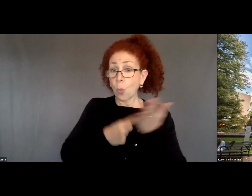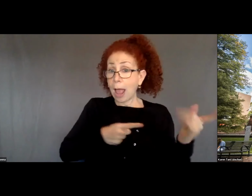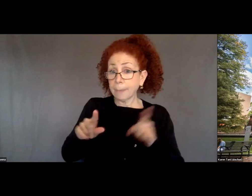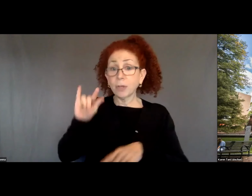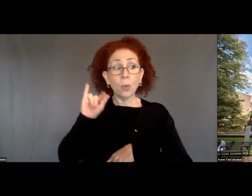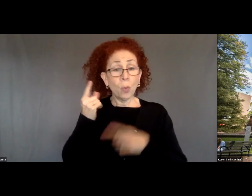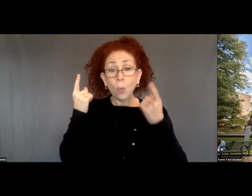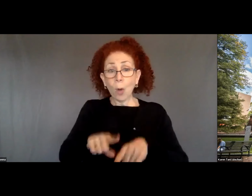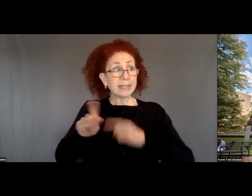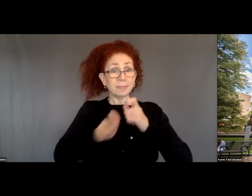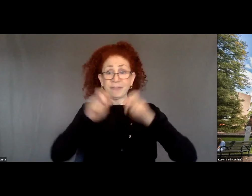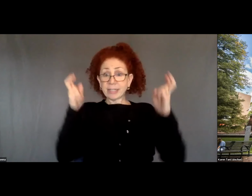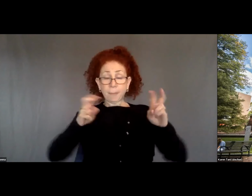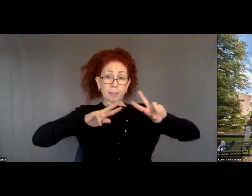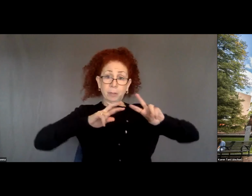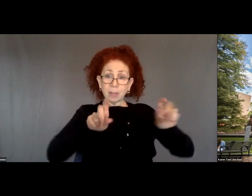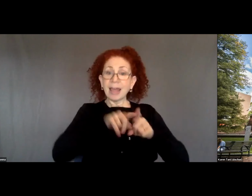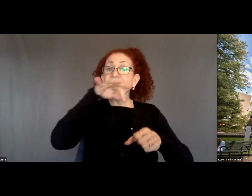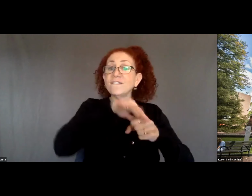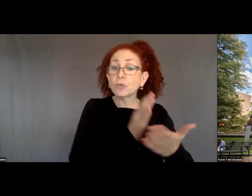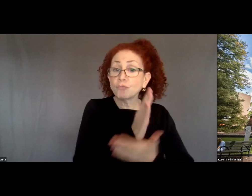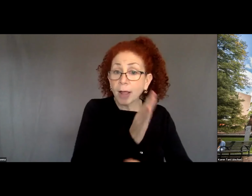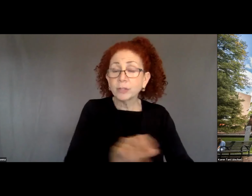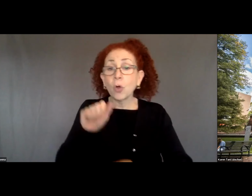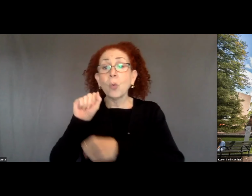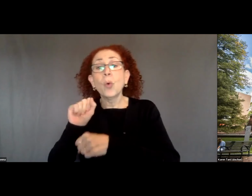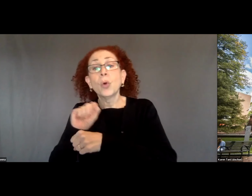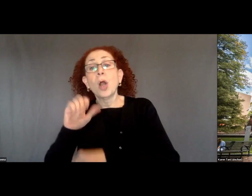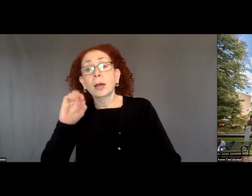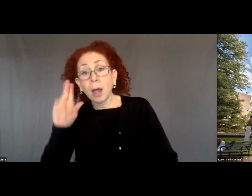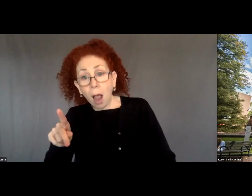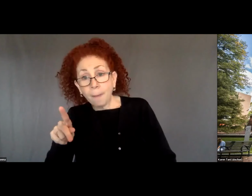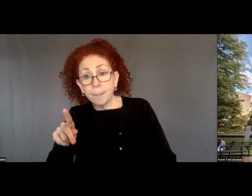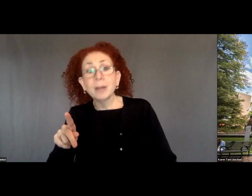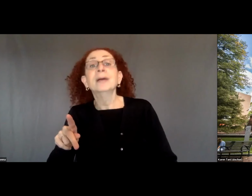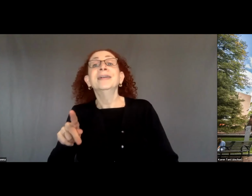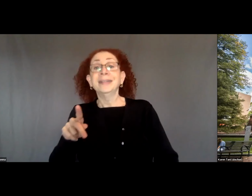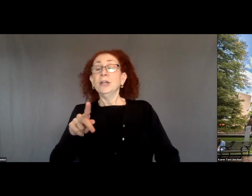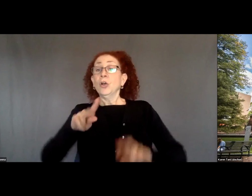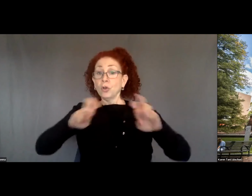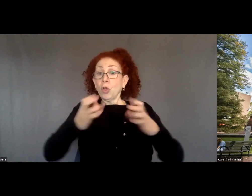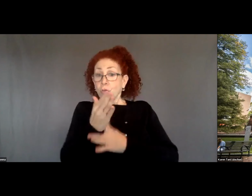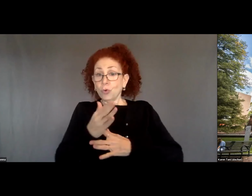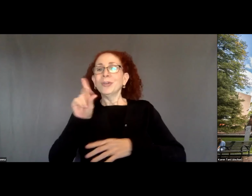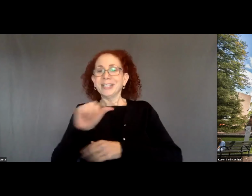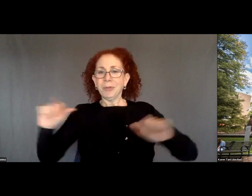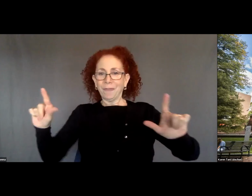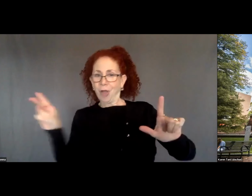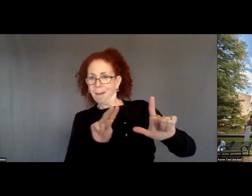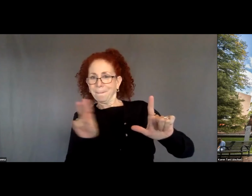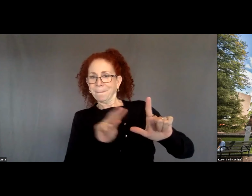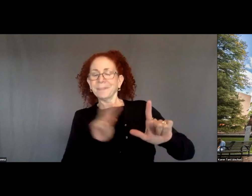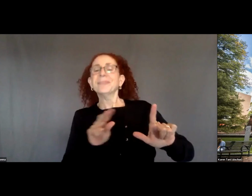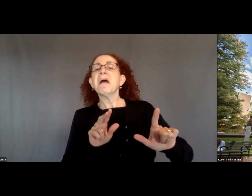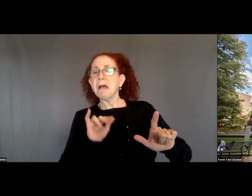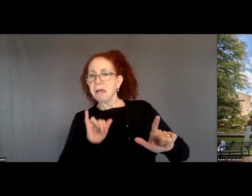at particular topics such as voting rights and workers' compensation through the disability frame. This generates insights